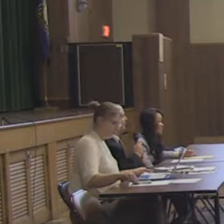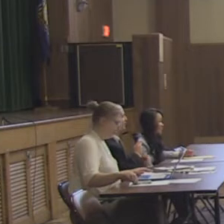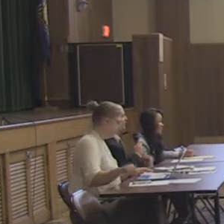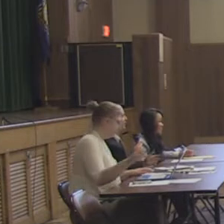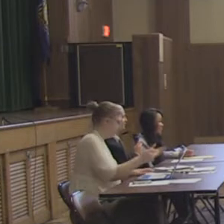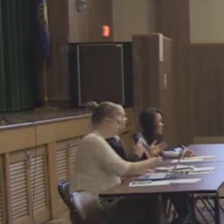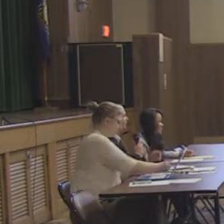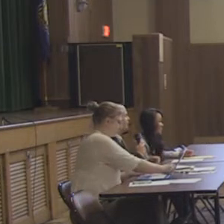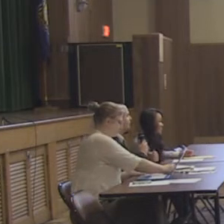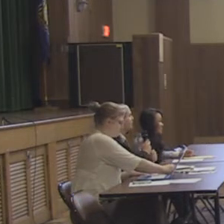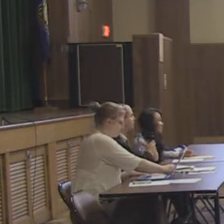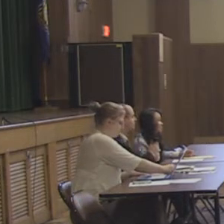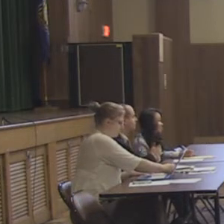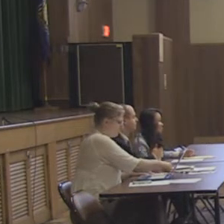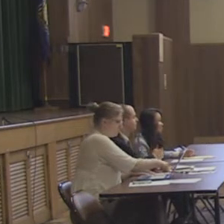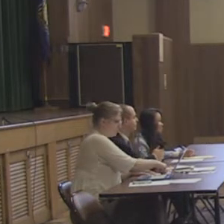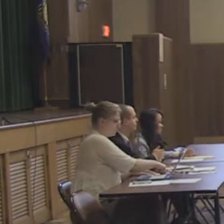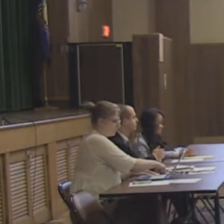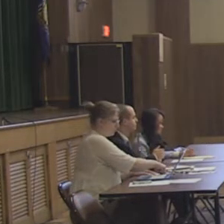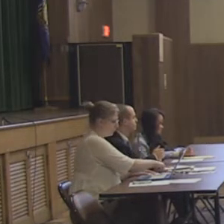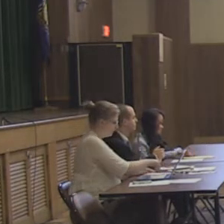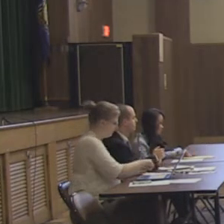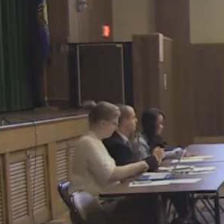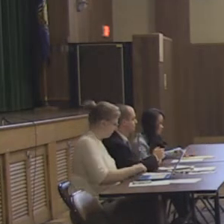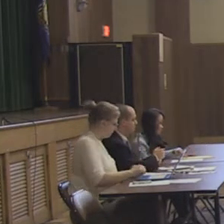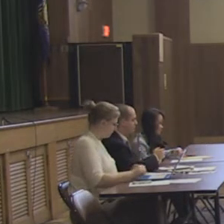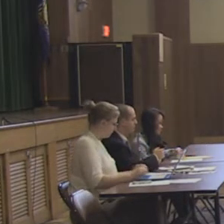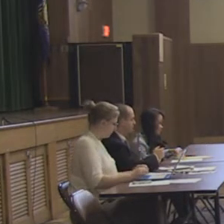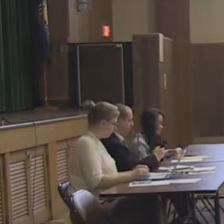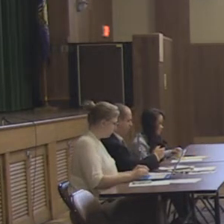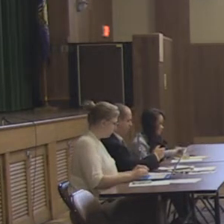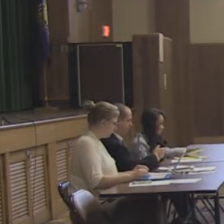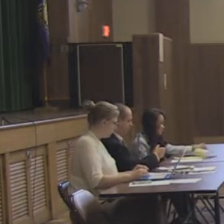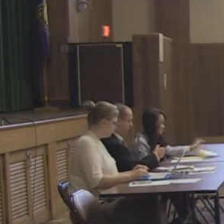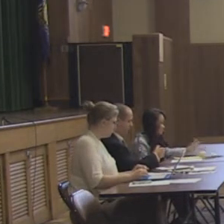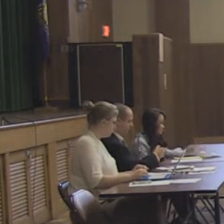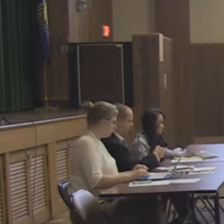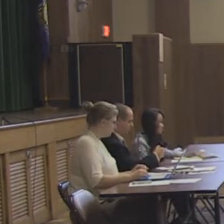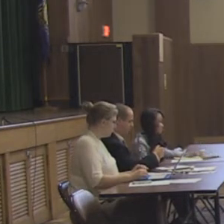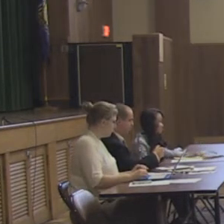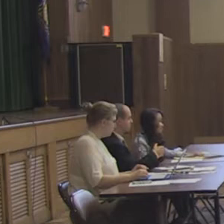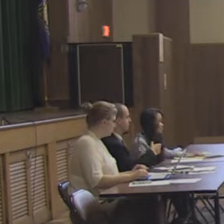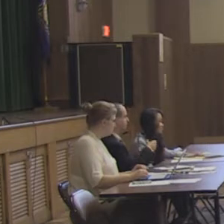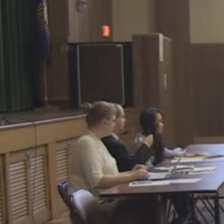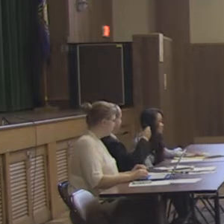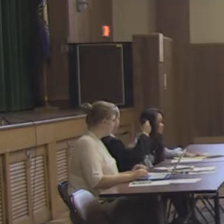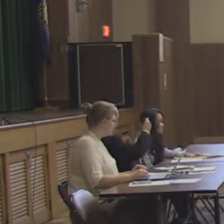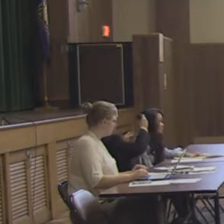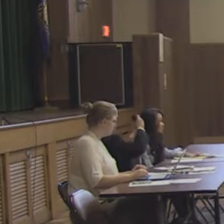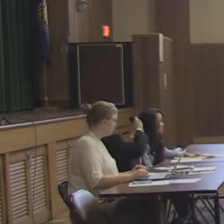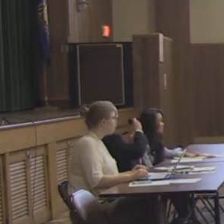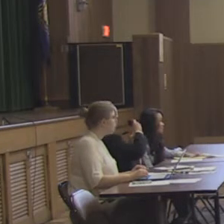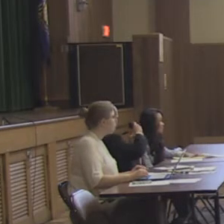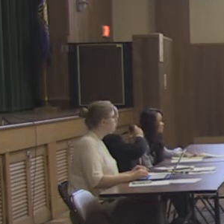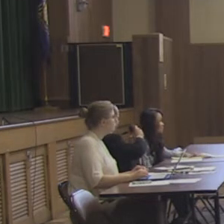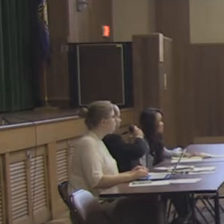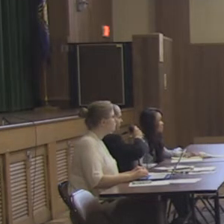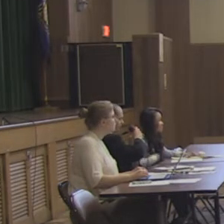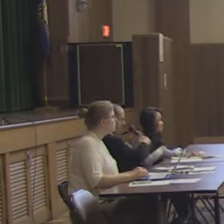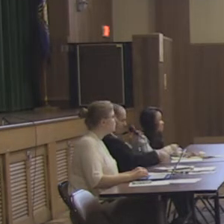Yeah, and thank you very much. Okay, I will say I'm very nervous. I'm not really sure where to begin. My name is Sue.